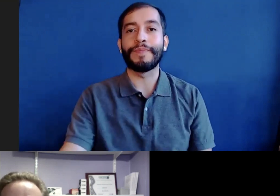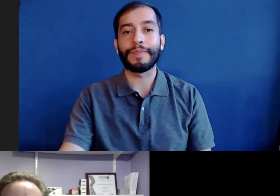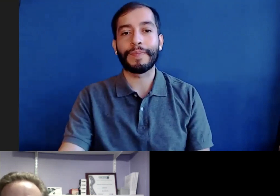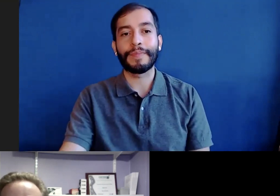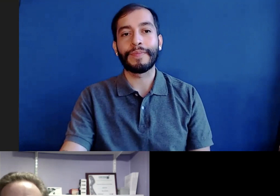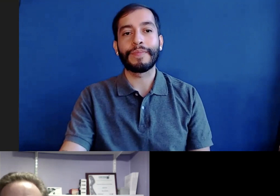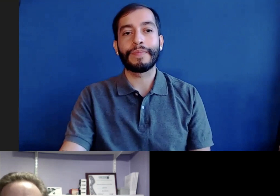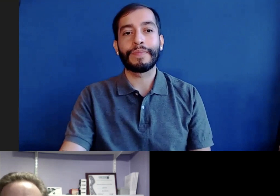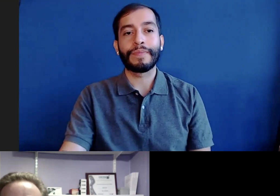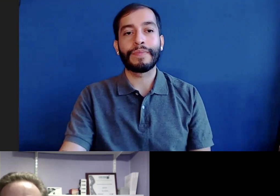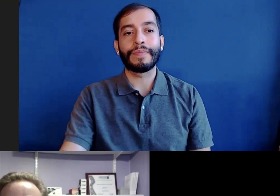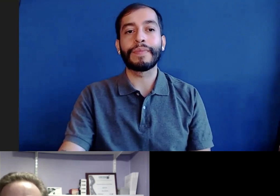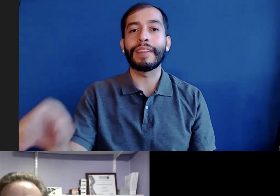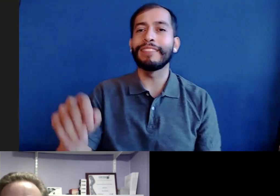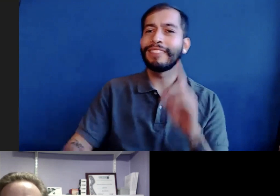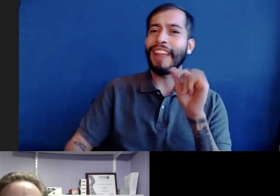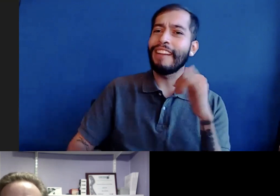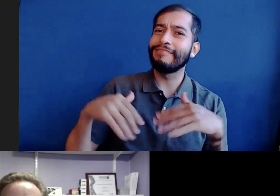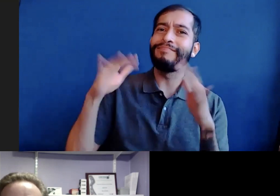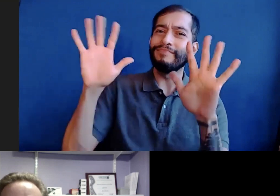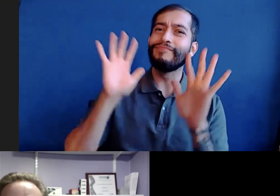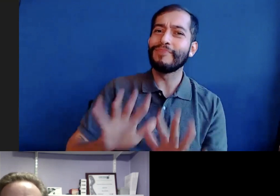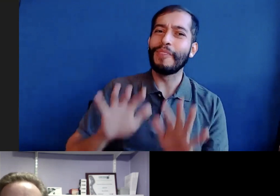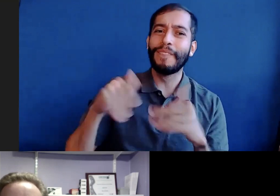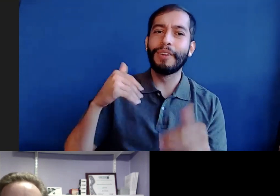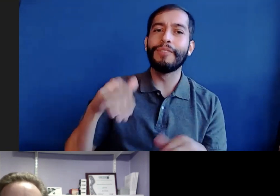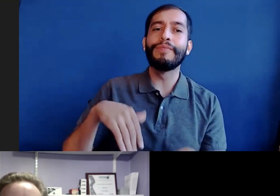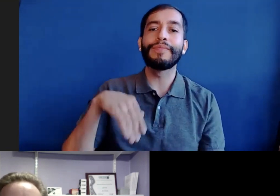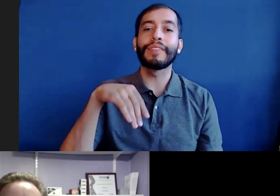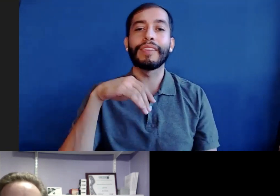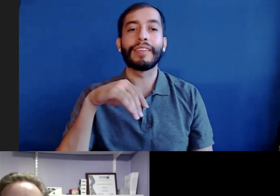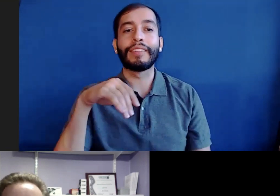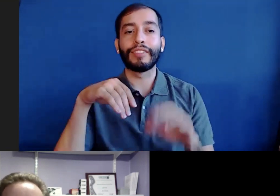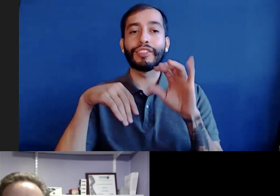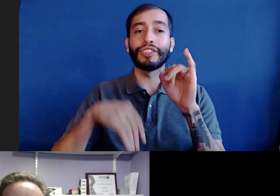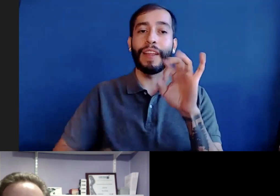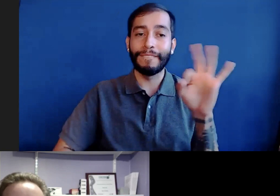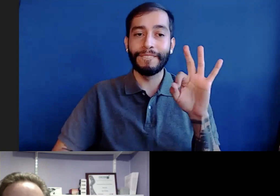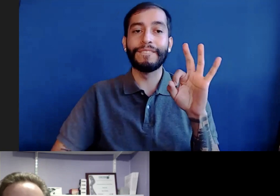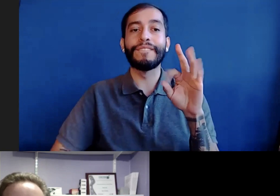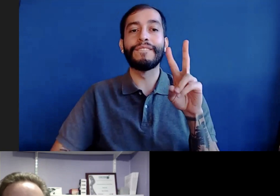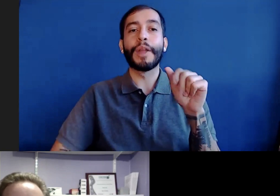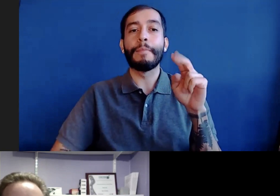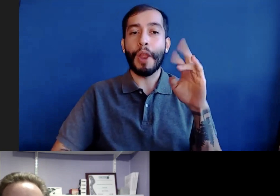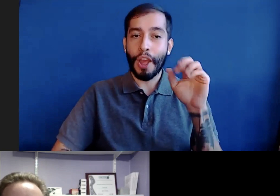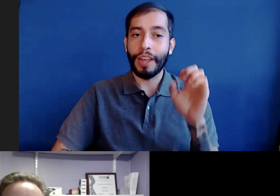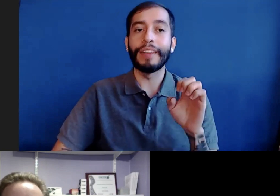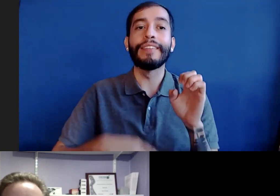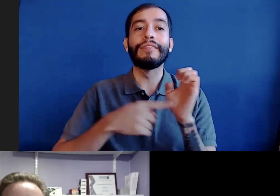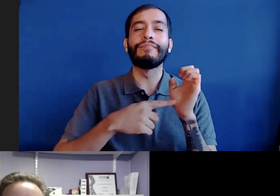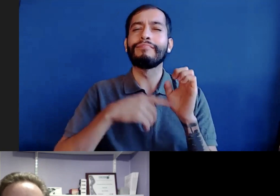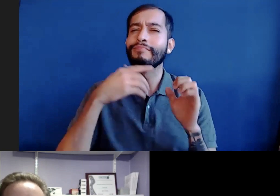Fantastic. Yeah, Jeff Vandermeer is an amazing and very well-known award-winning science fiction writer here. So if folks